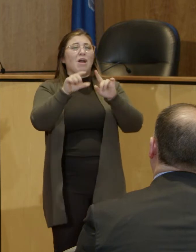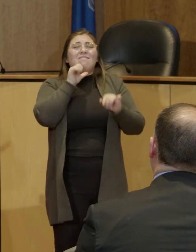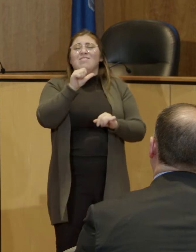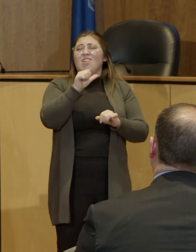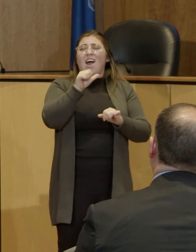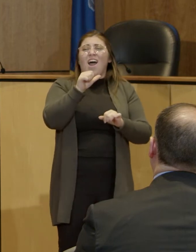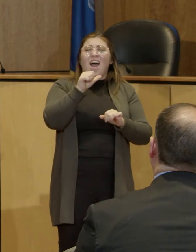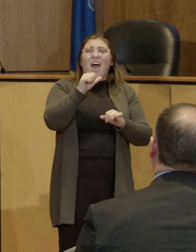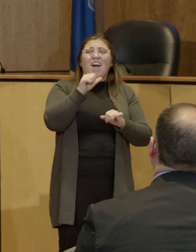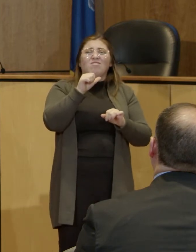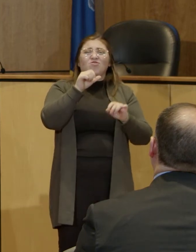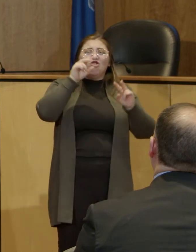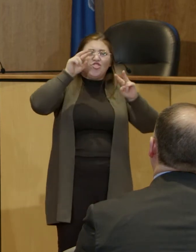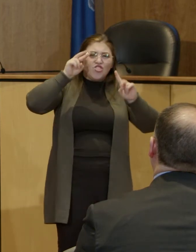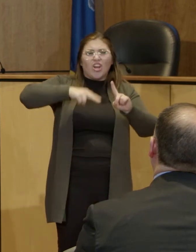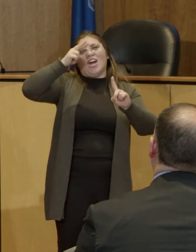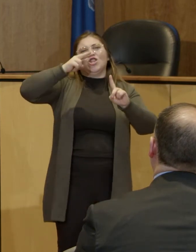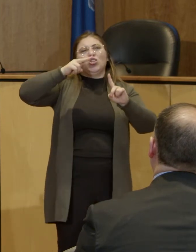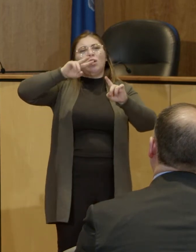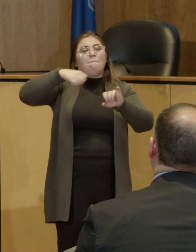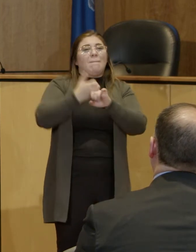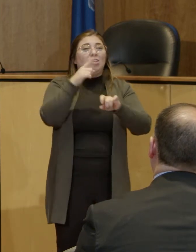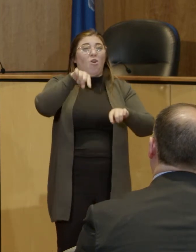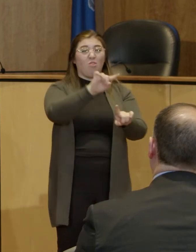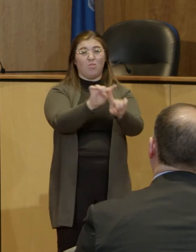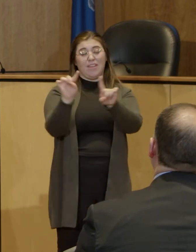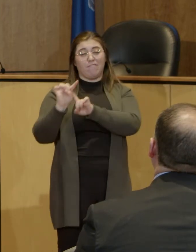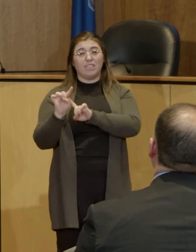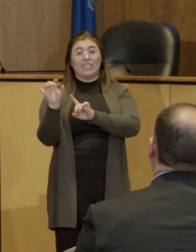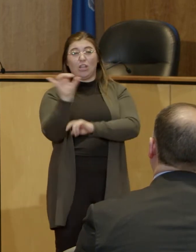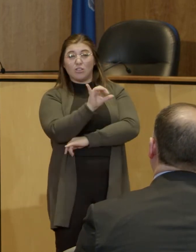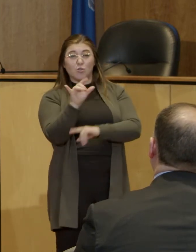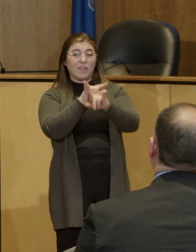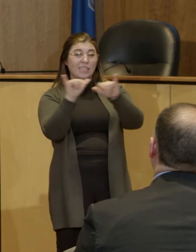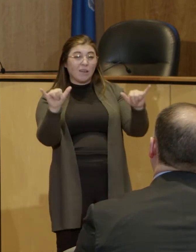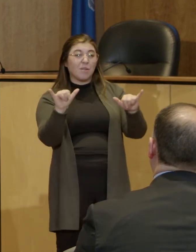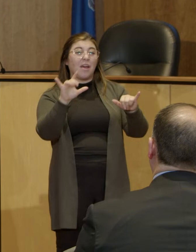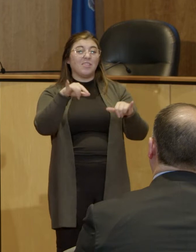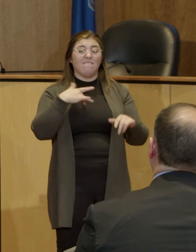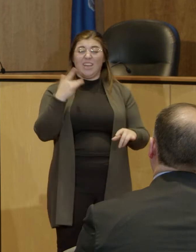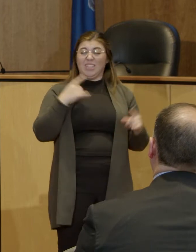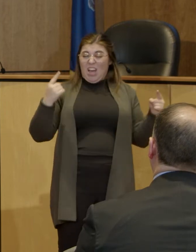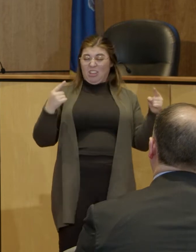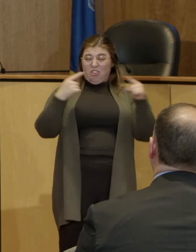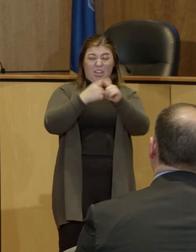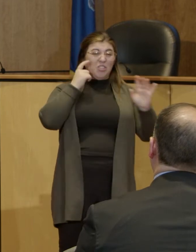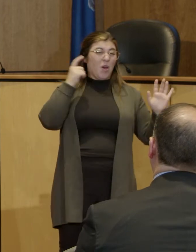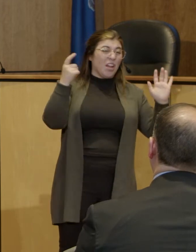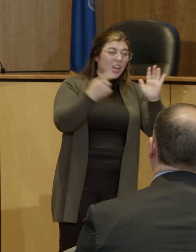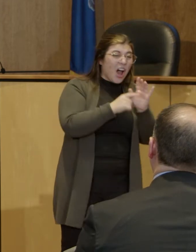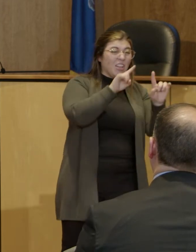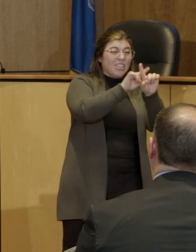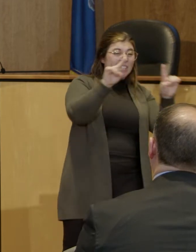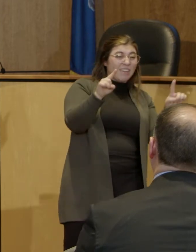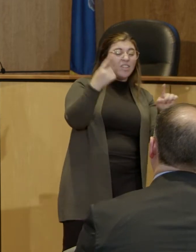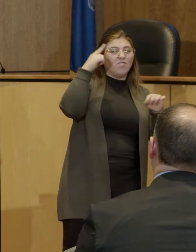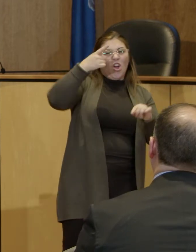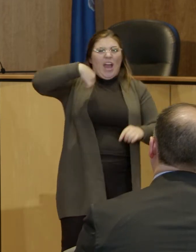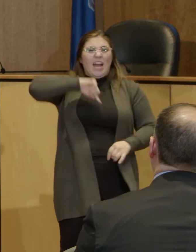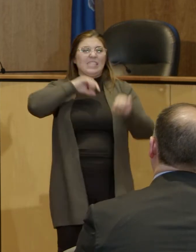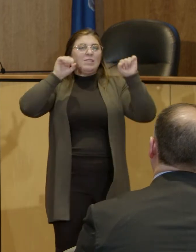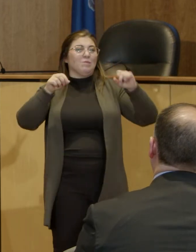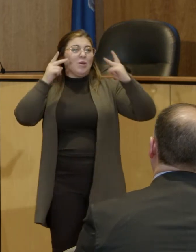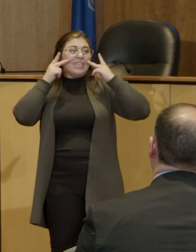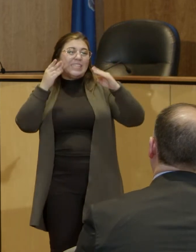to unduly judge based on those differences. It feels like a contradiction to acknowledge differences in order to